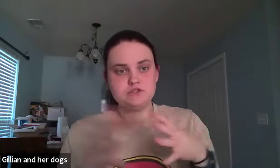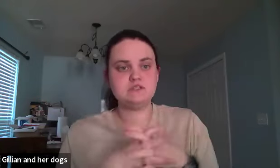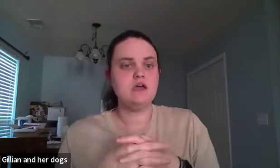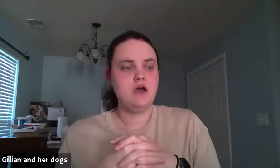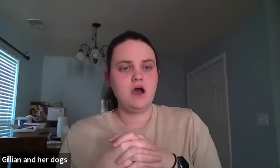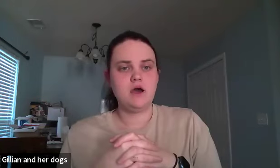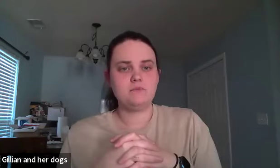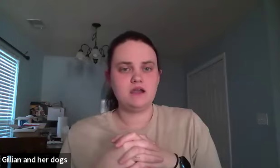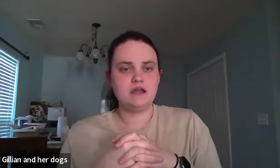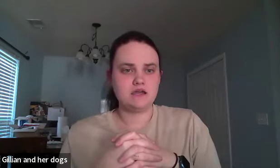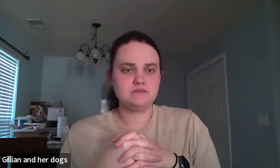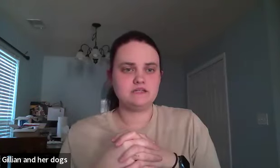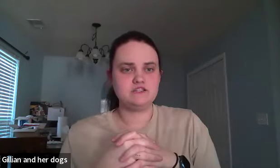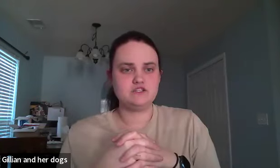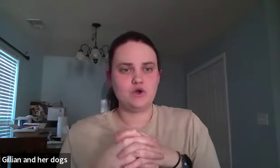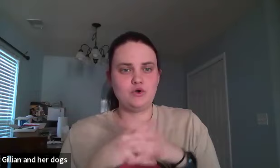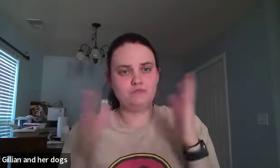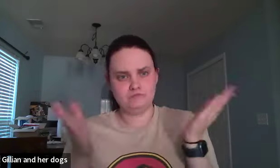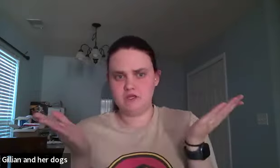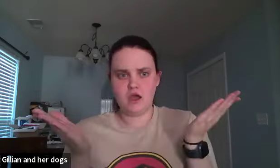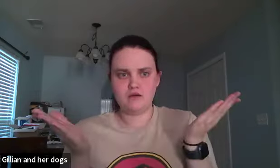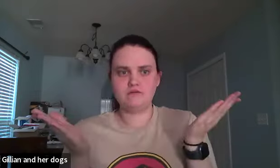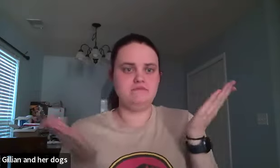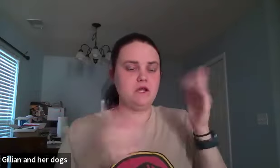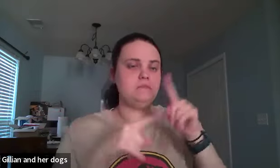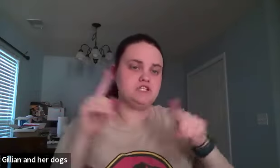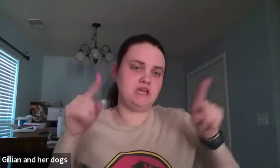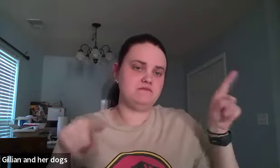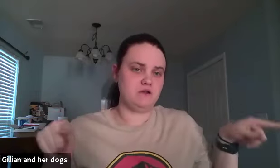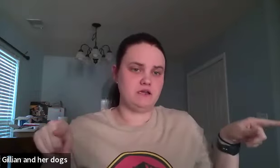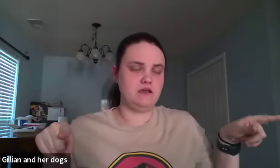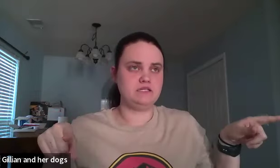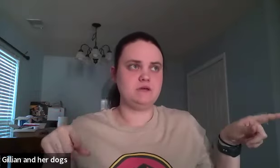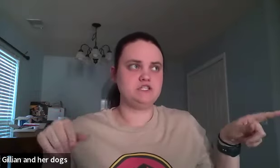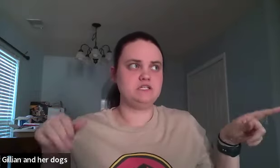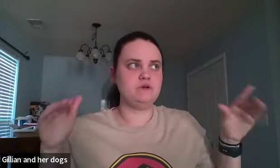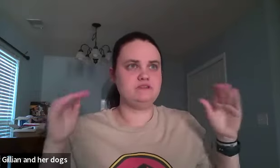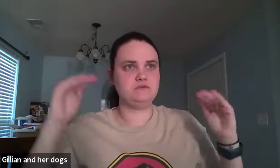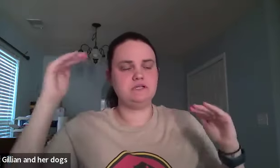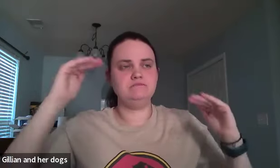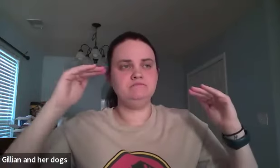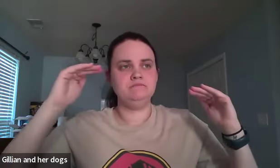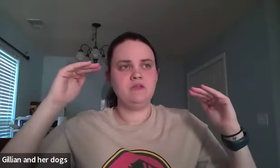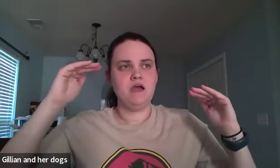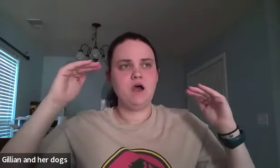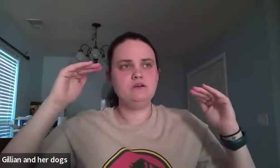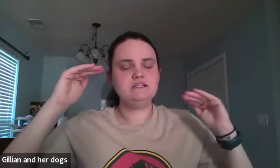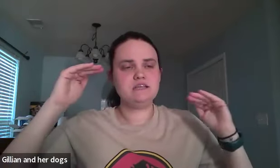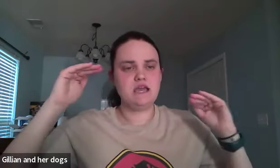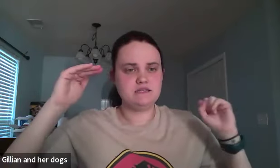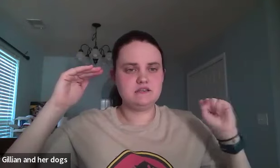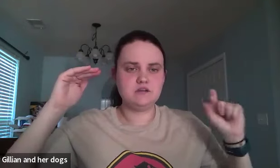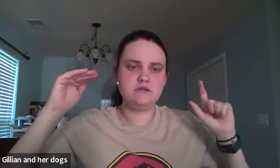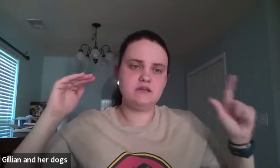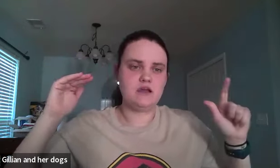descriptors kind of aspect. And so, yeah, it very much can vary, especially with different. I always like to say ASL can be in kind